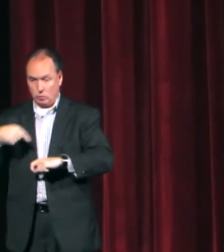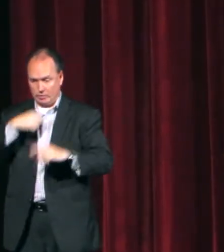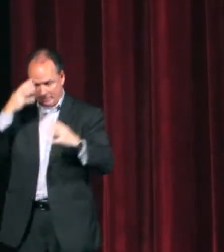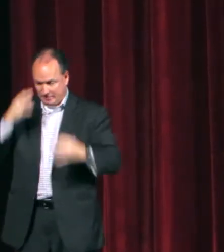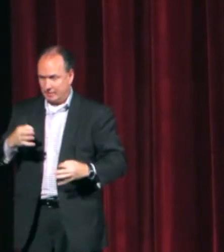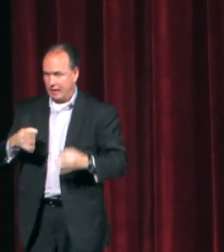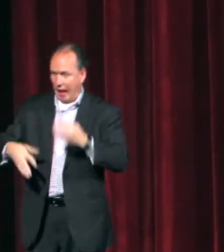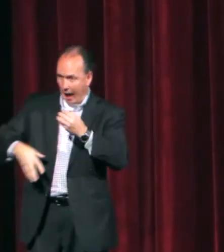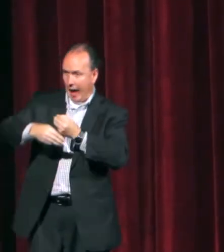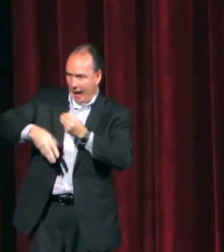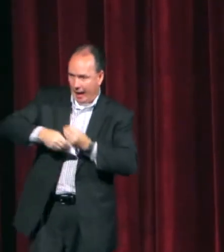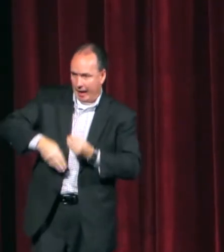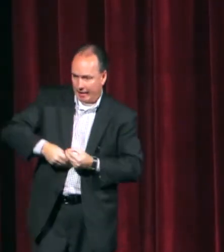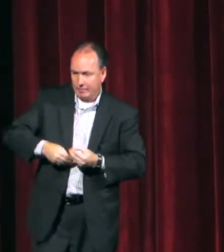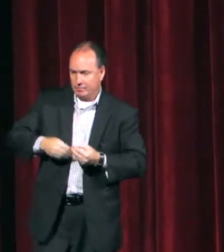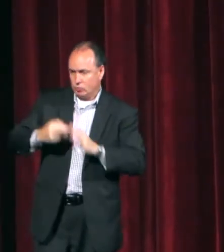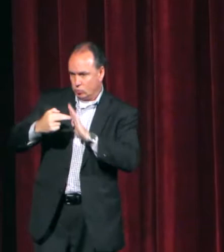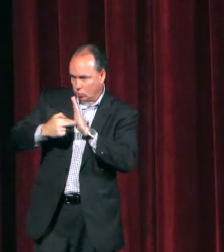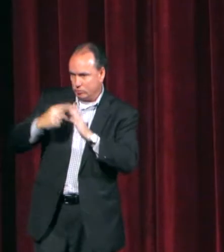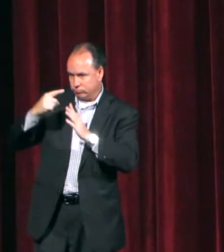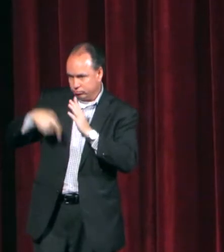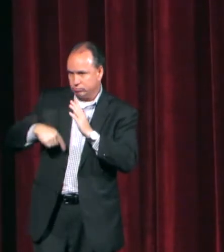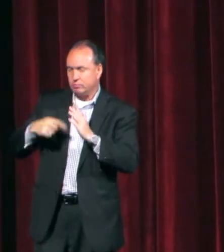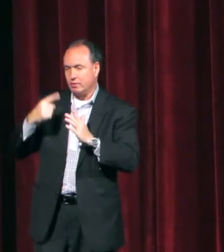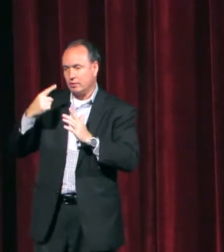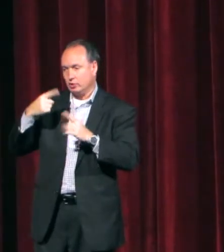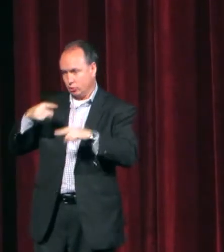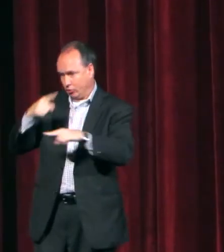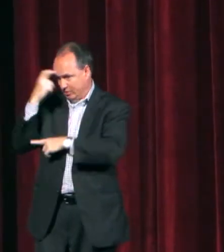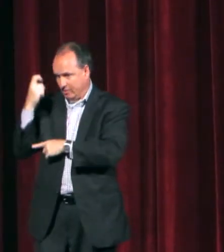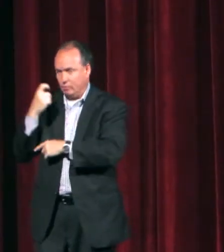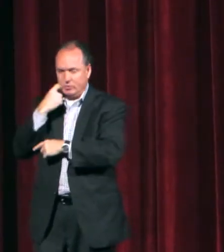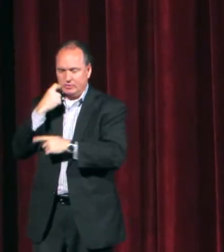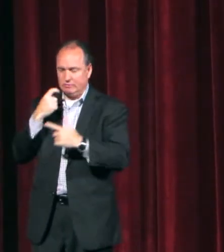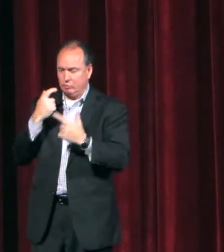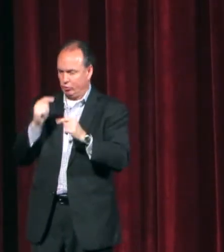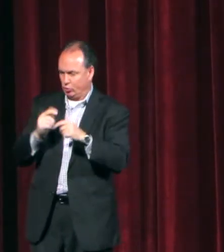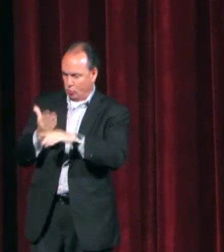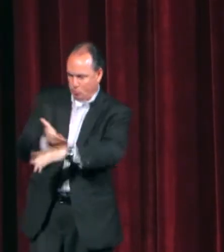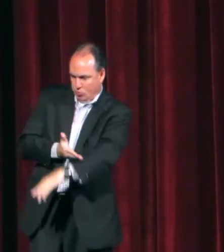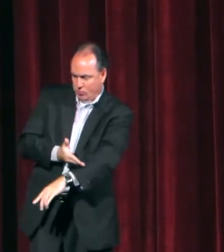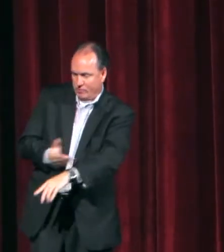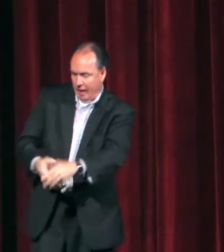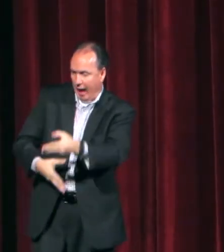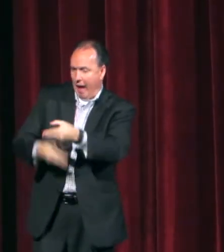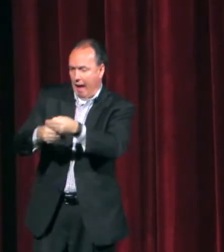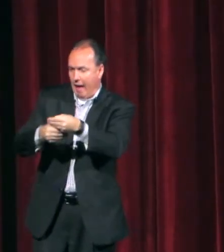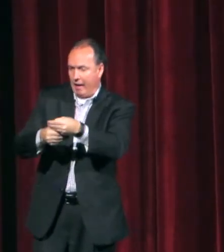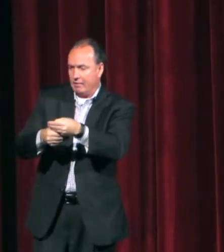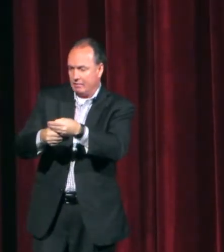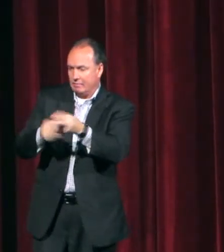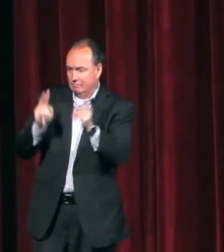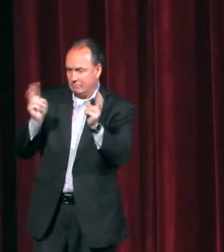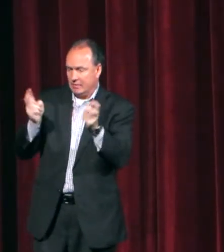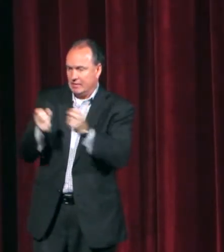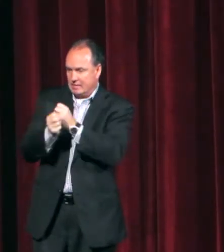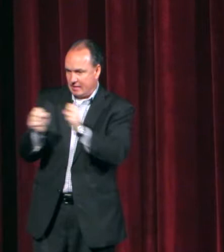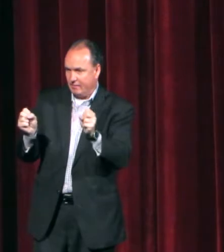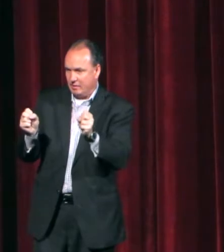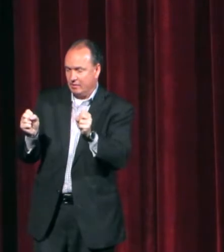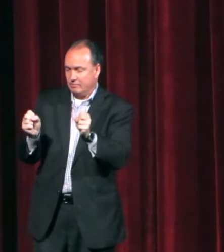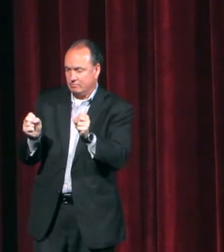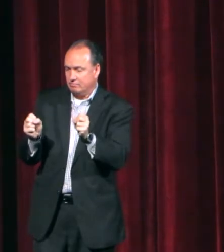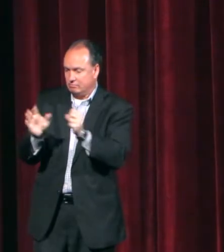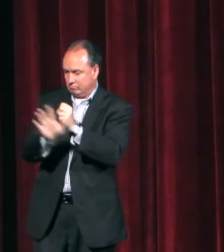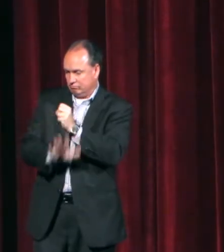the additions that we made throughout this summer in efforts to improve and add upon the safety and security